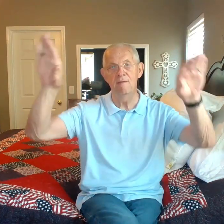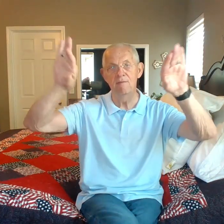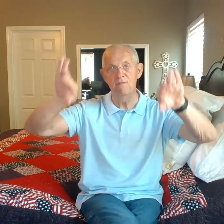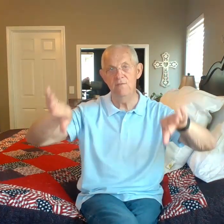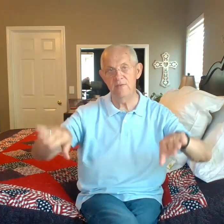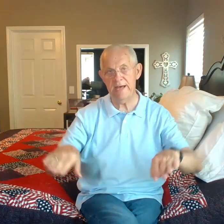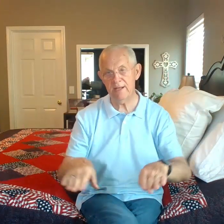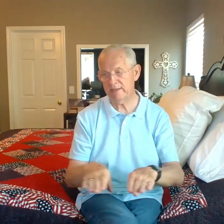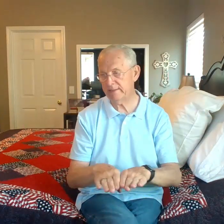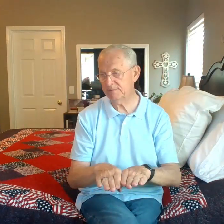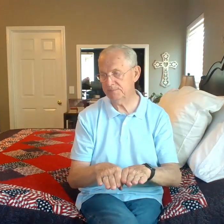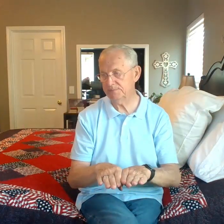valley.